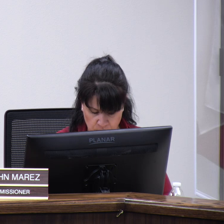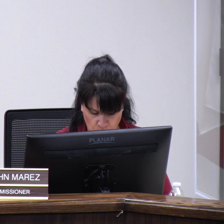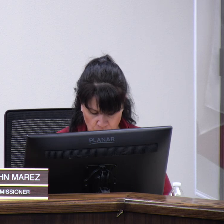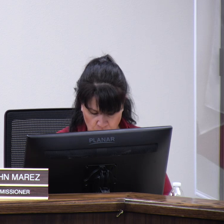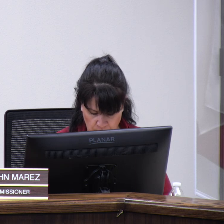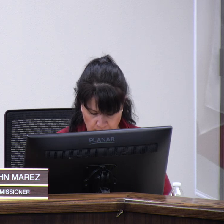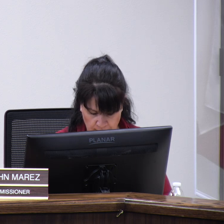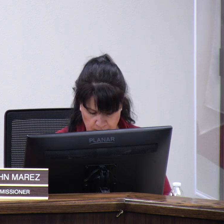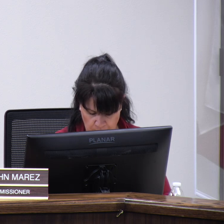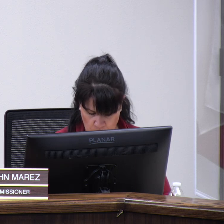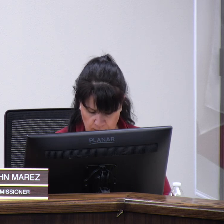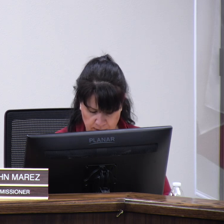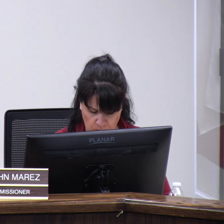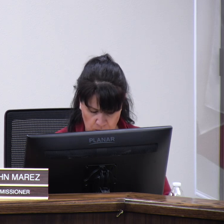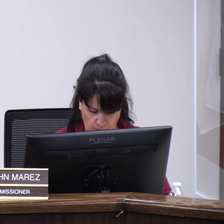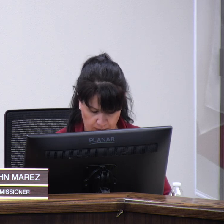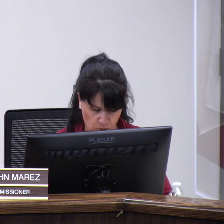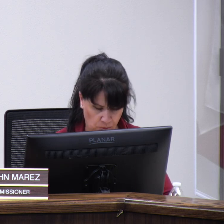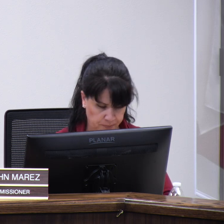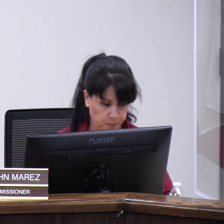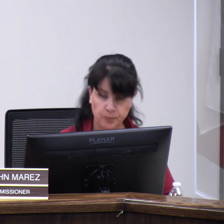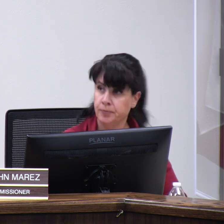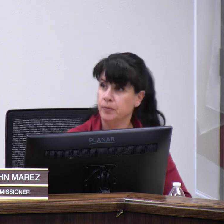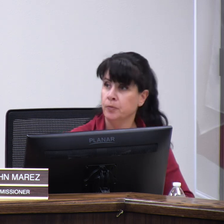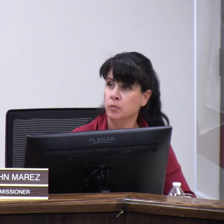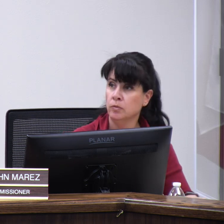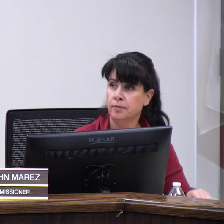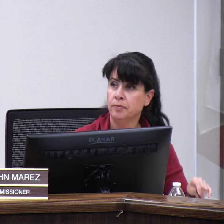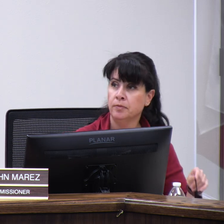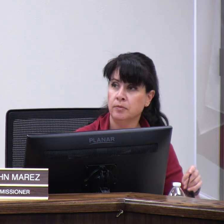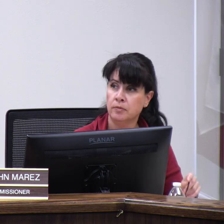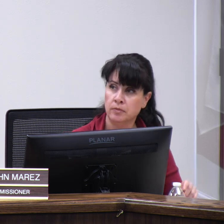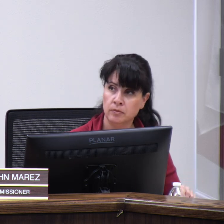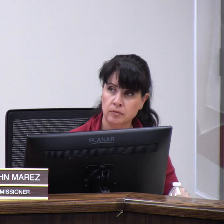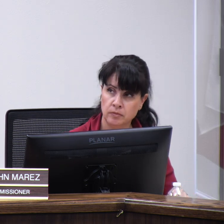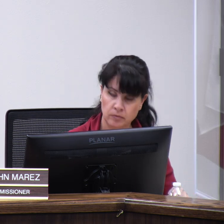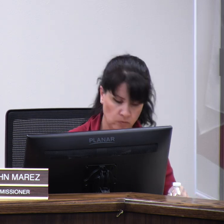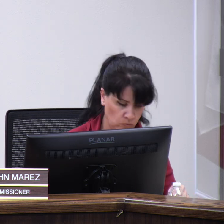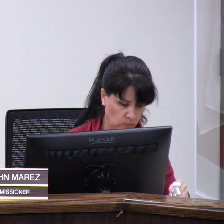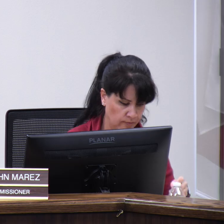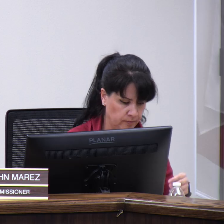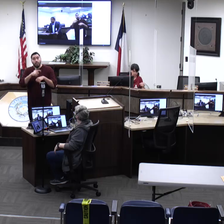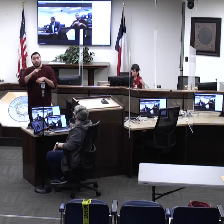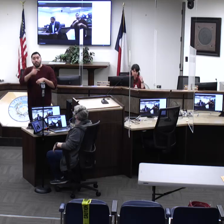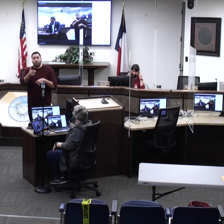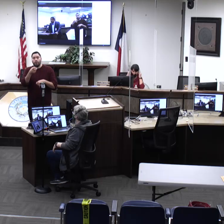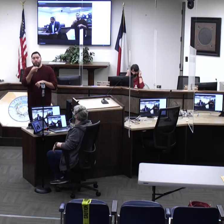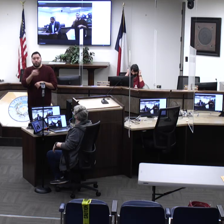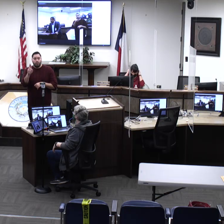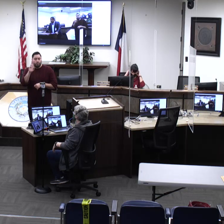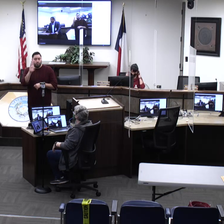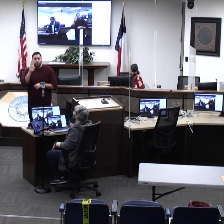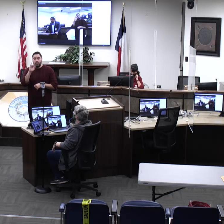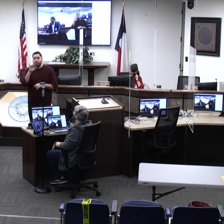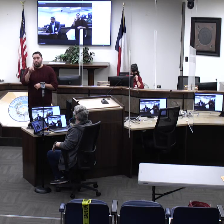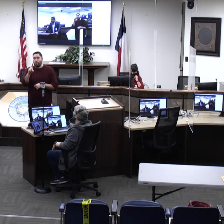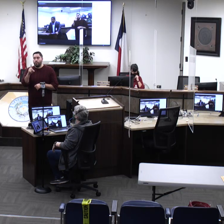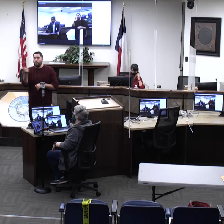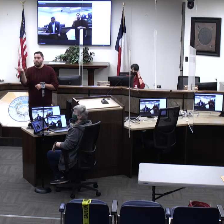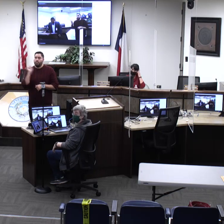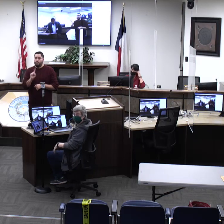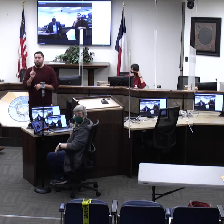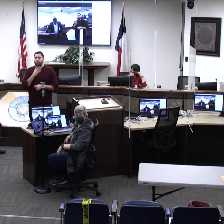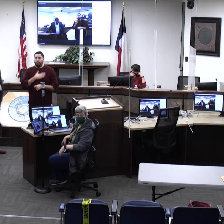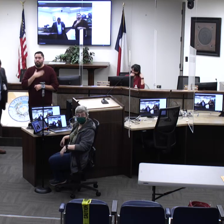y le exhorto a usted que se vacune si aún no lo ha hecho. This time I'd like to introduce Dr. Bird to come up, and thank you very